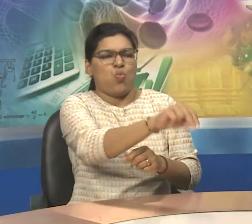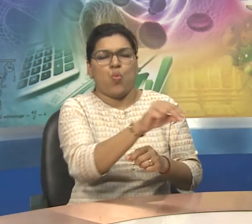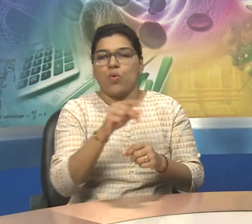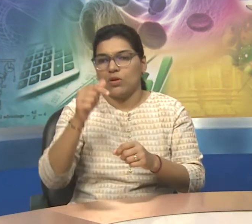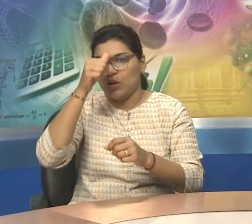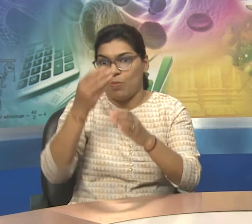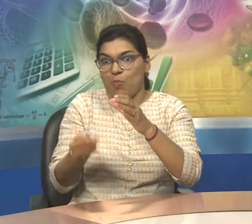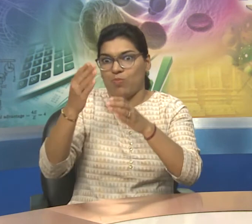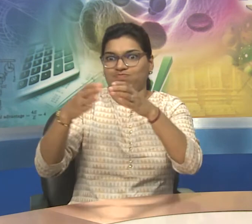equally.